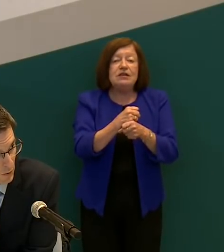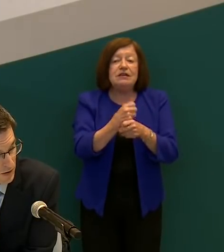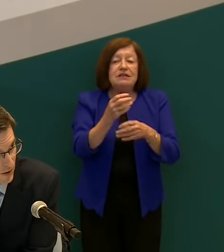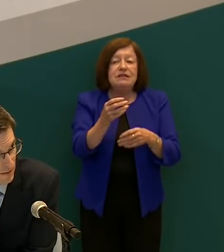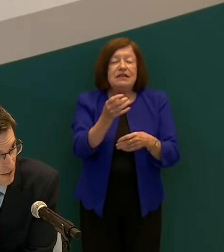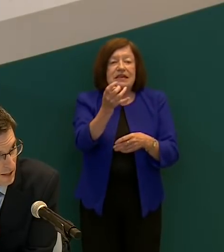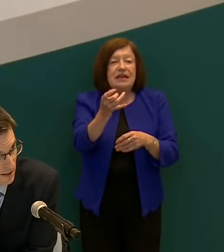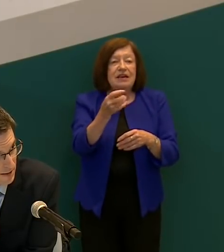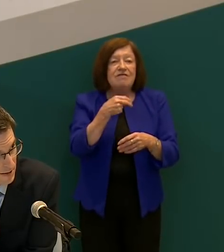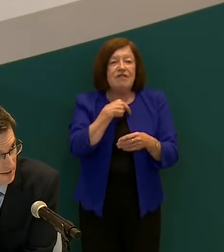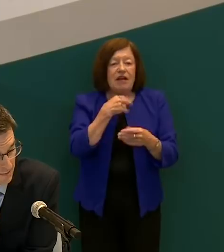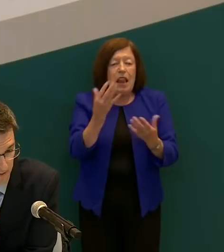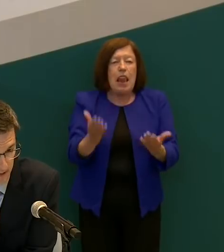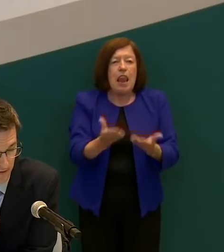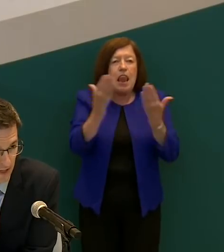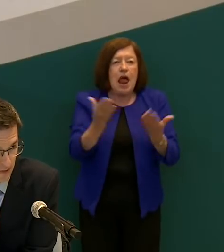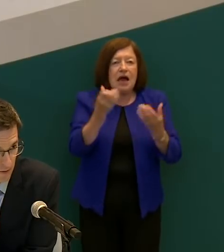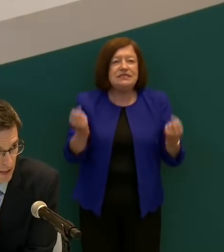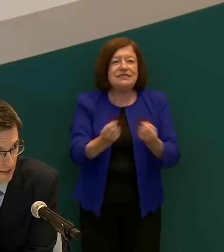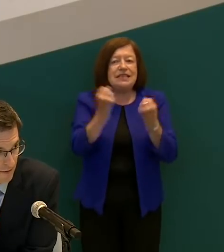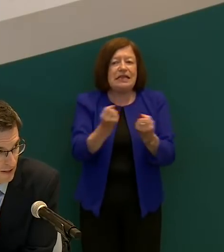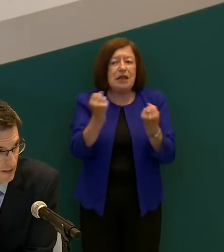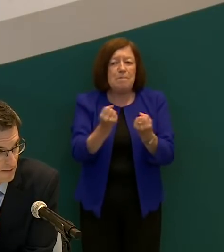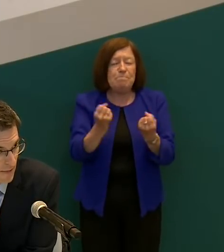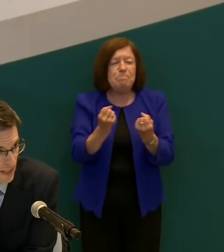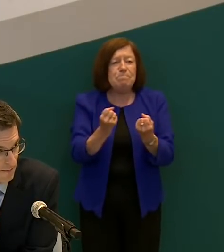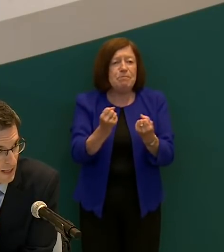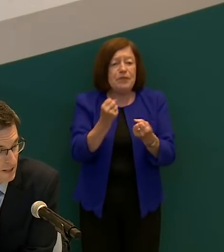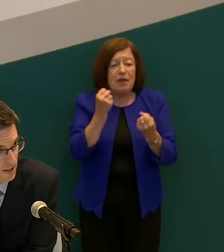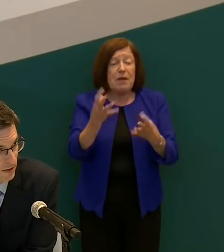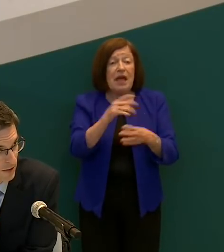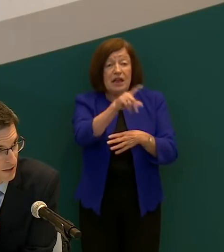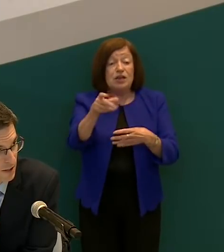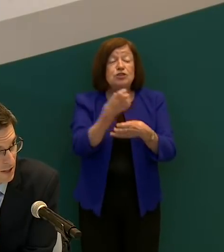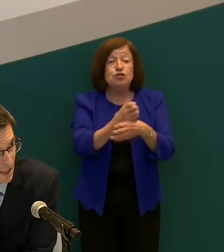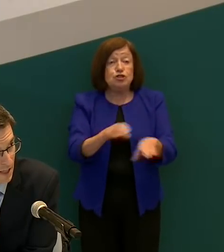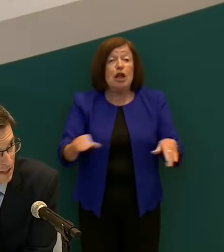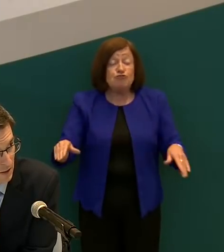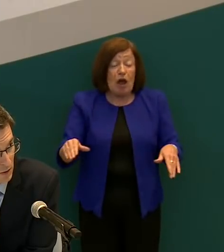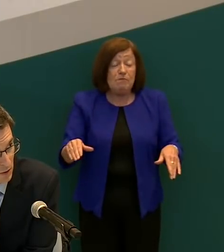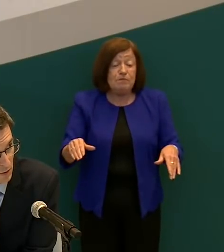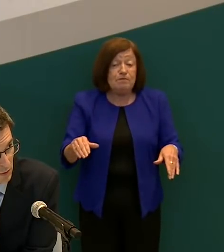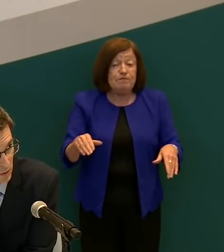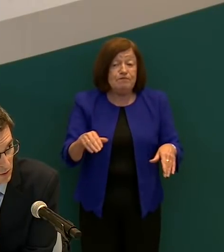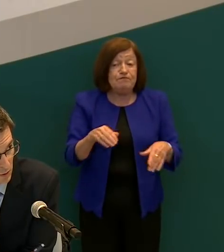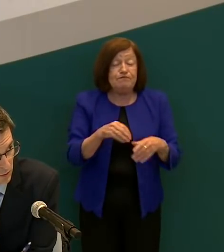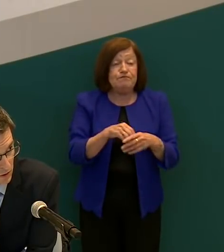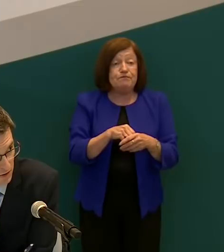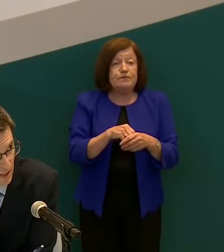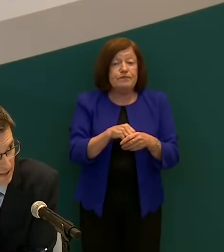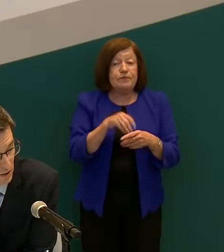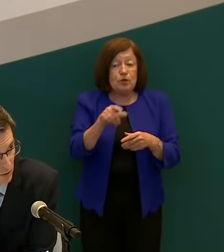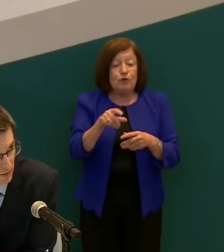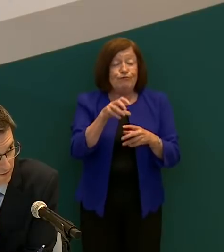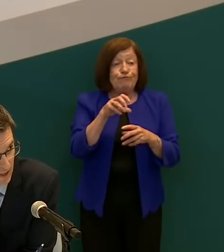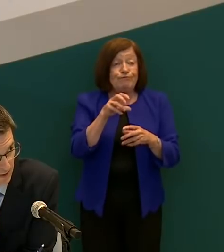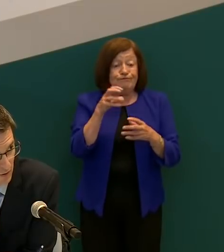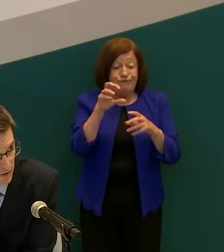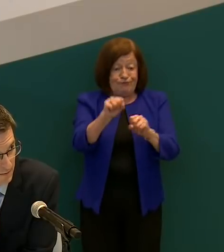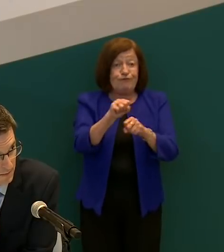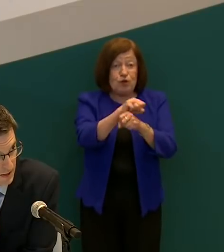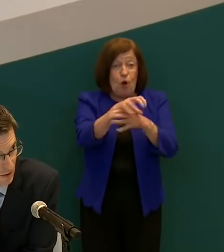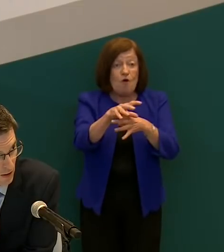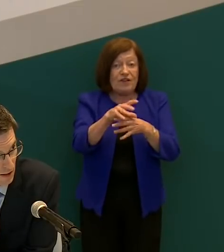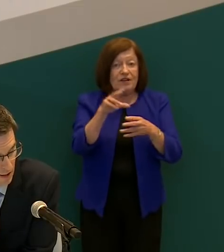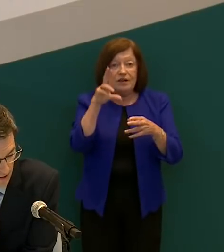at most very mild symptoms, and in fact we believe that many children who contract COVID in fact have